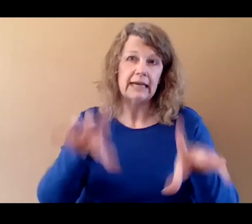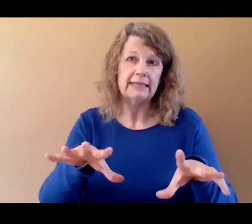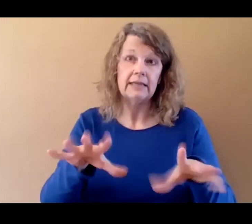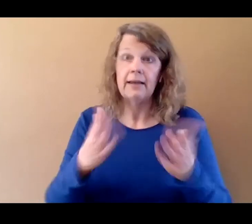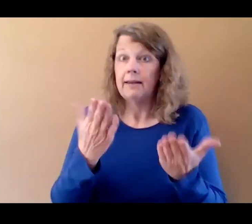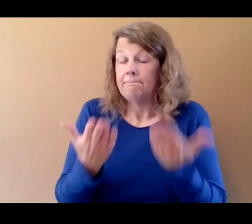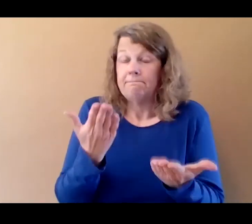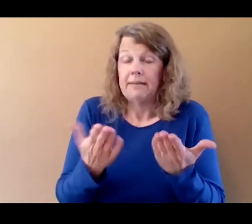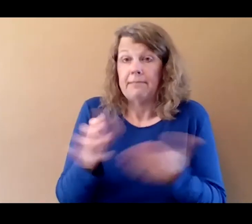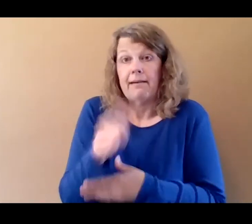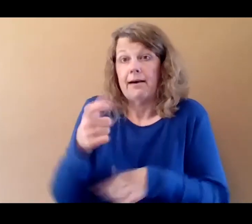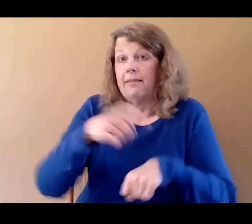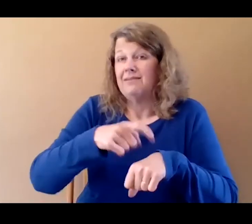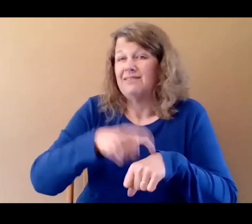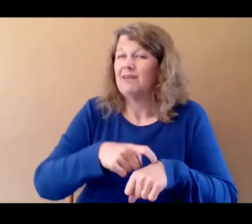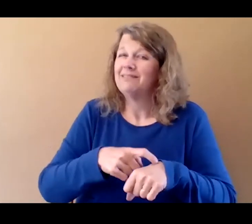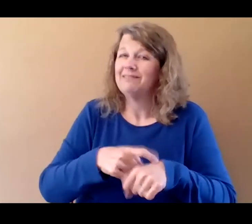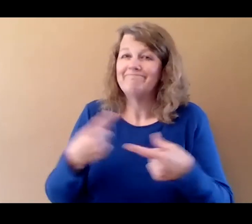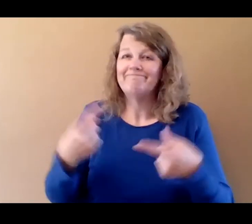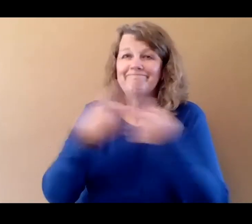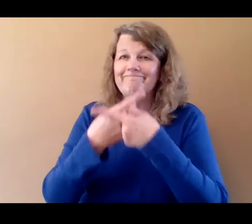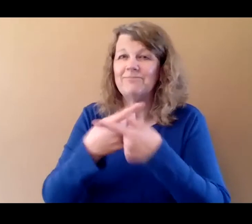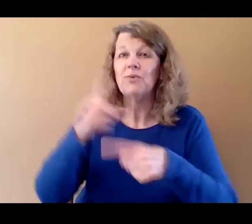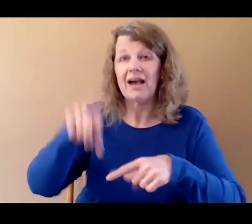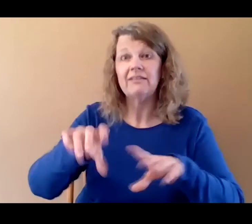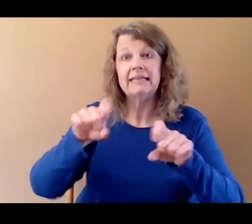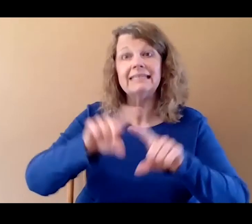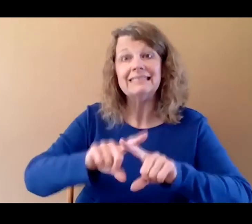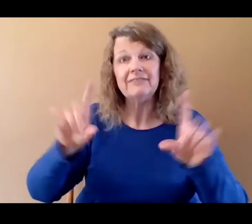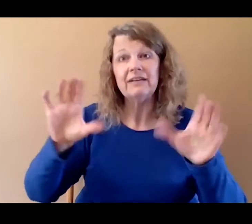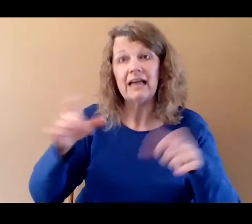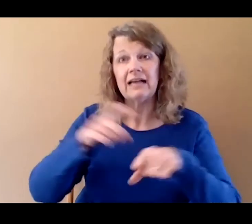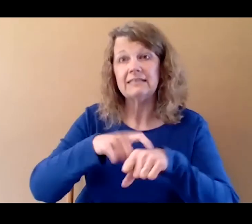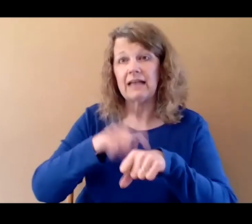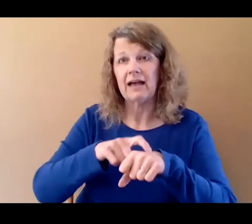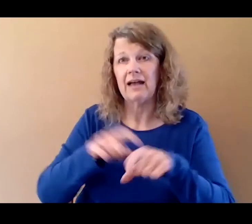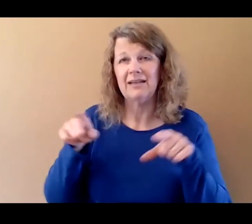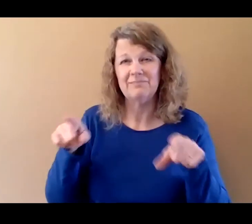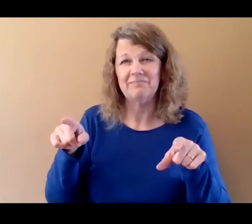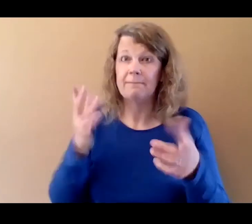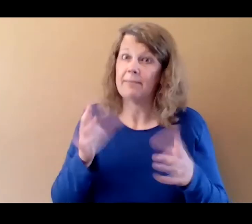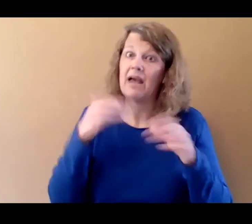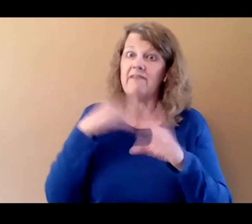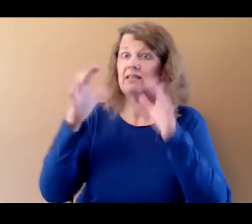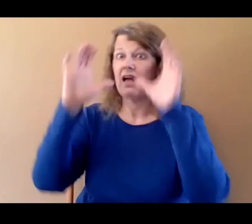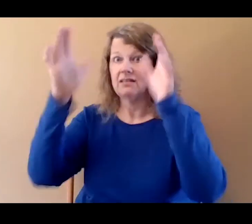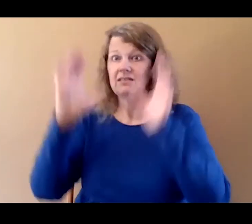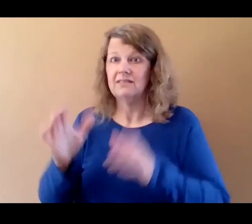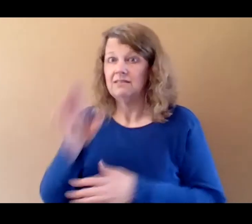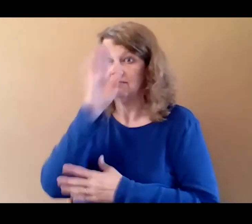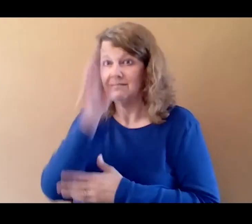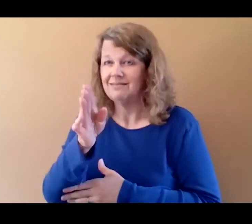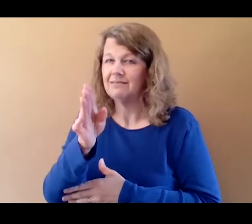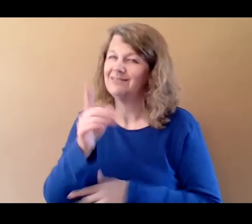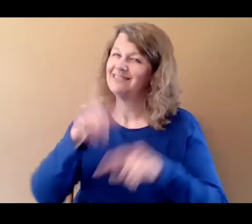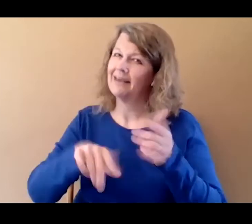There may be times that you need to take the exam at a different time than your class. One reason is you may have classes back-to-back.